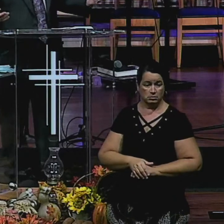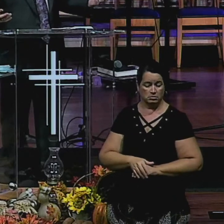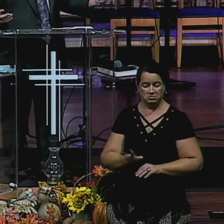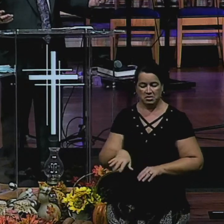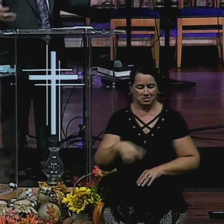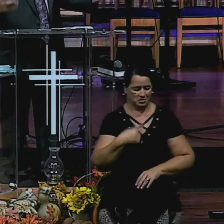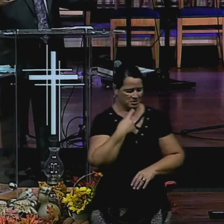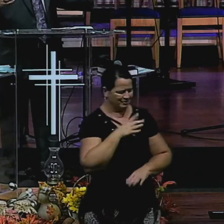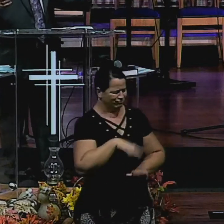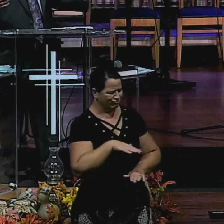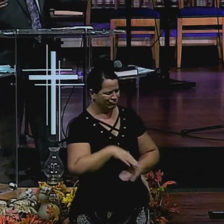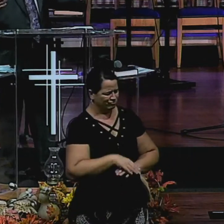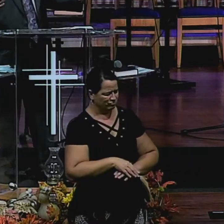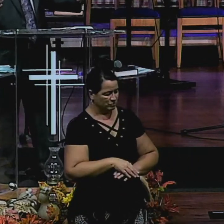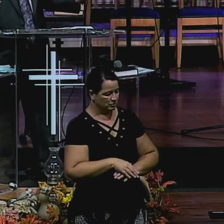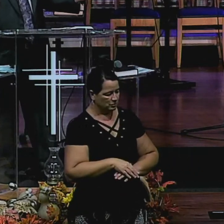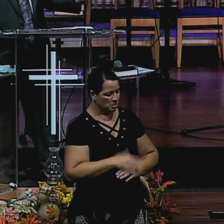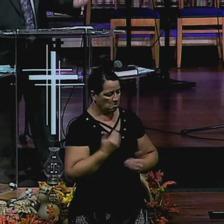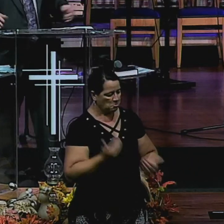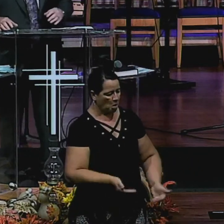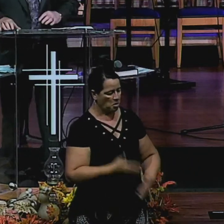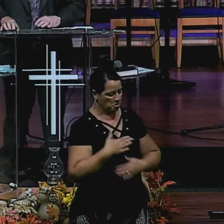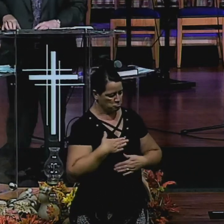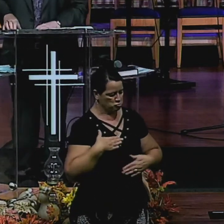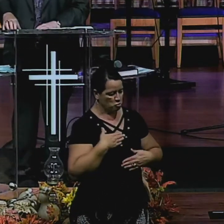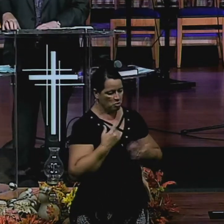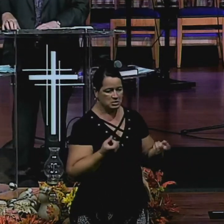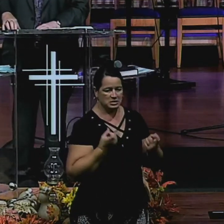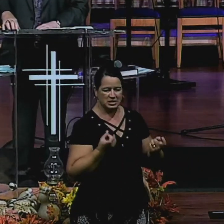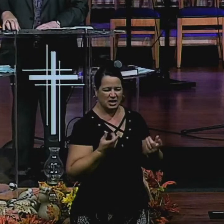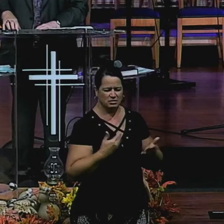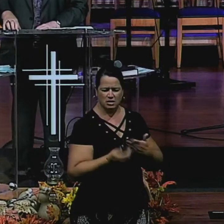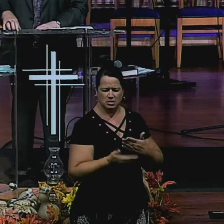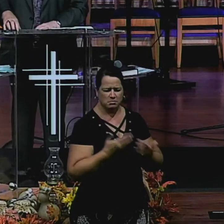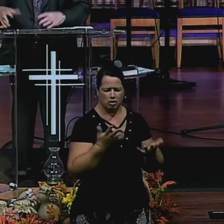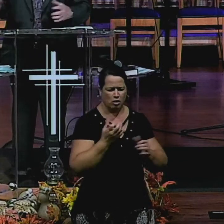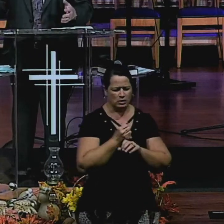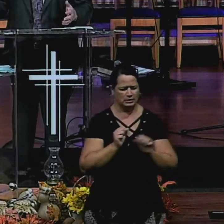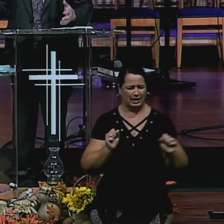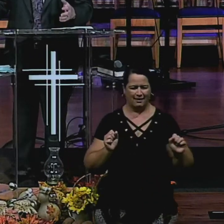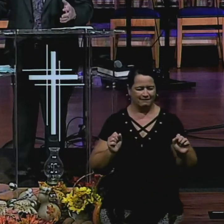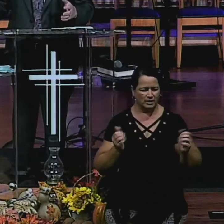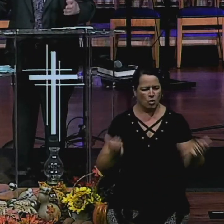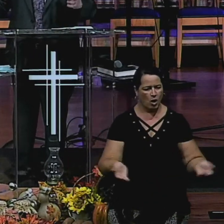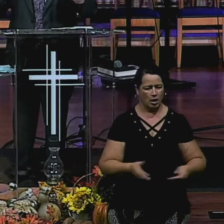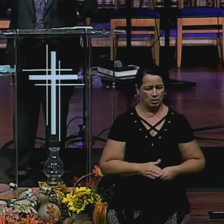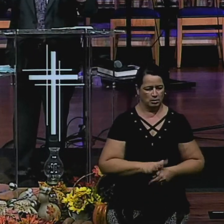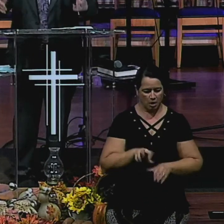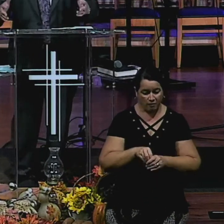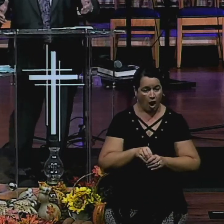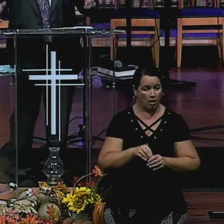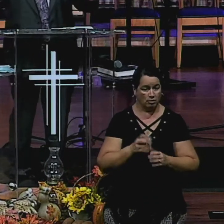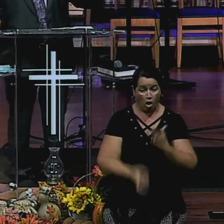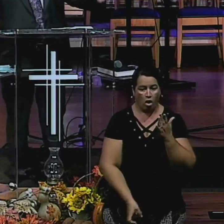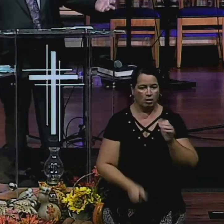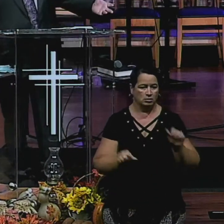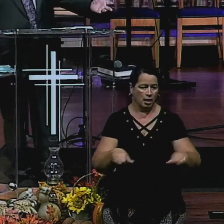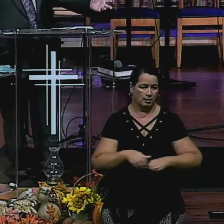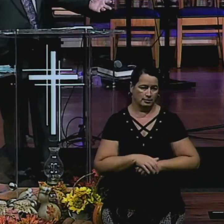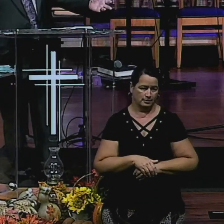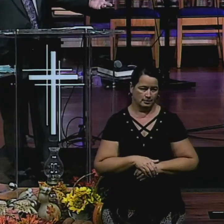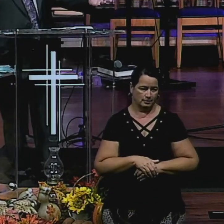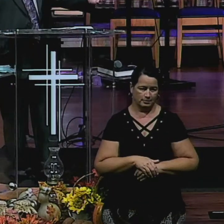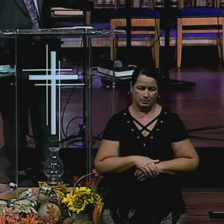sin. You're saved, that's all that matters. Paul answered that. You know, where sin did abound, grace did much more abound. What then?